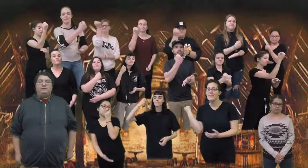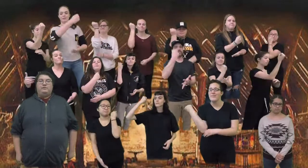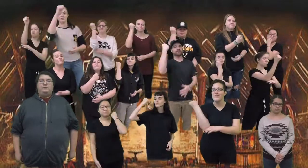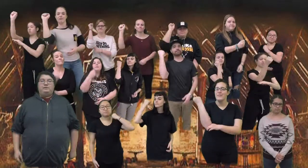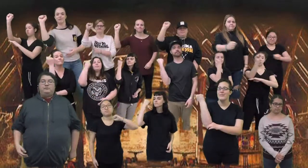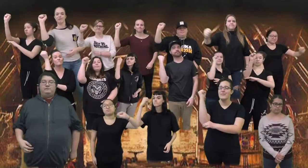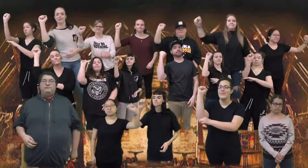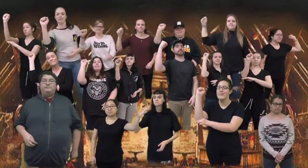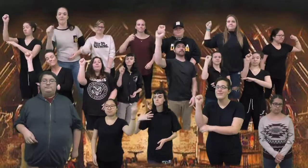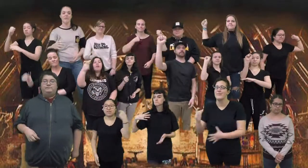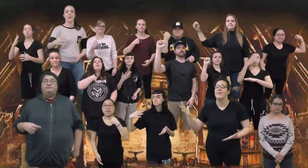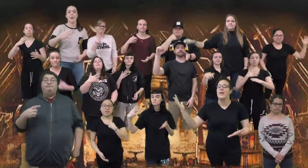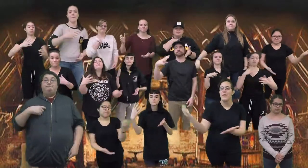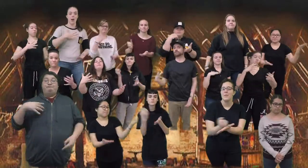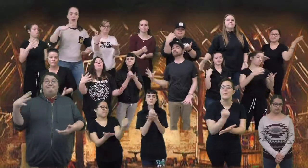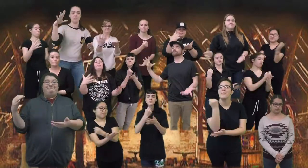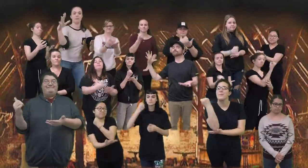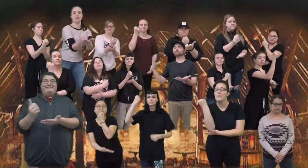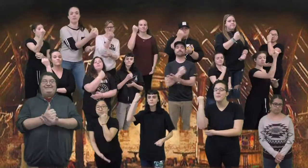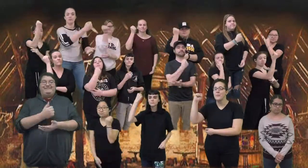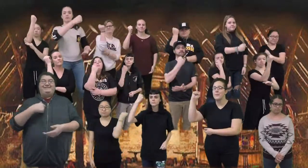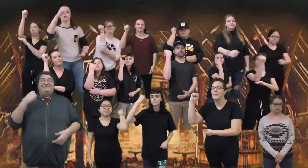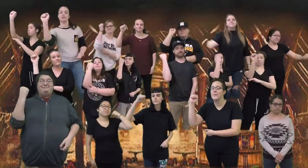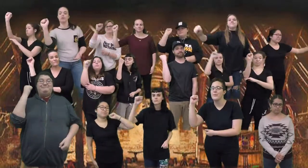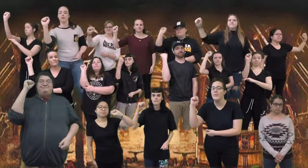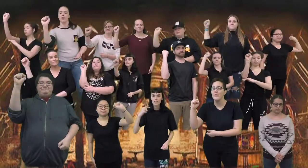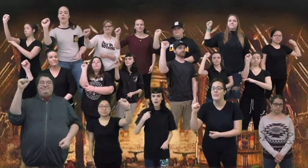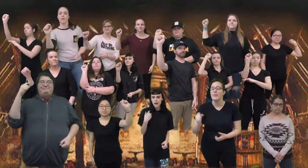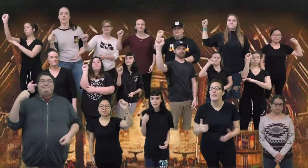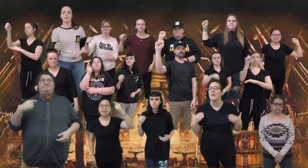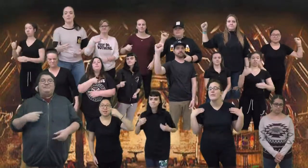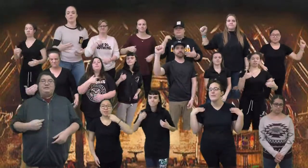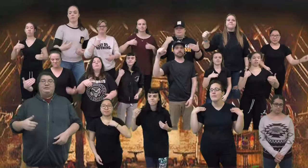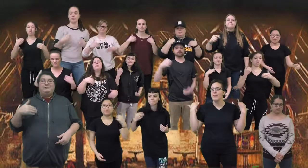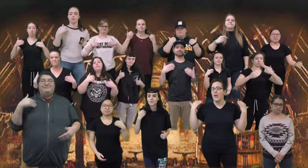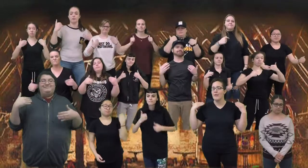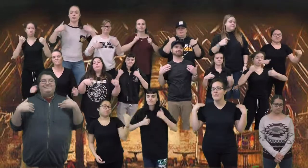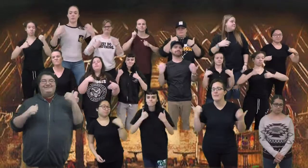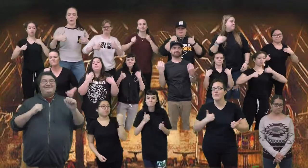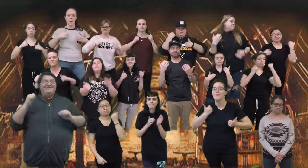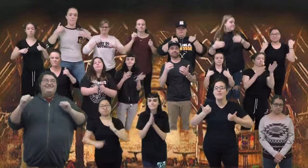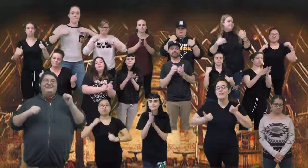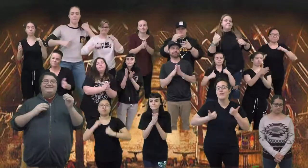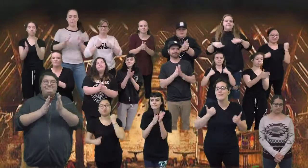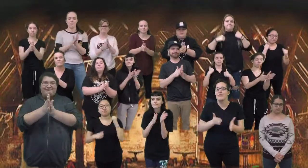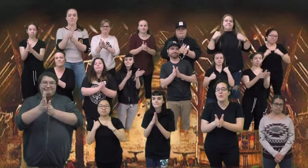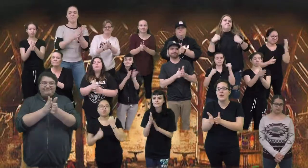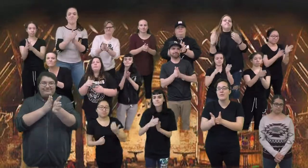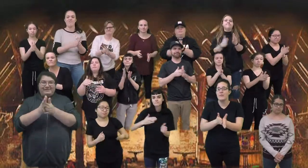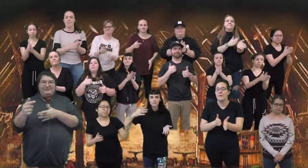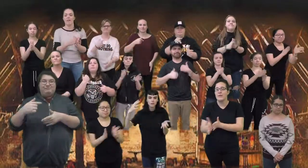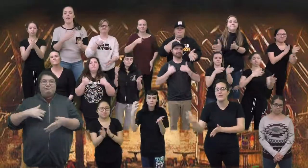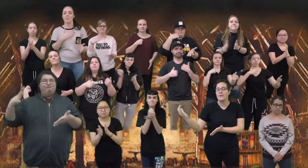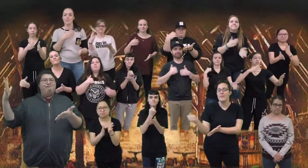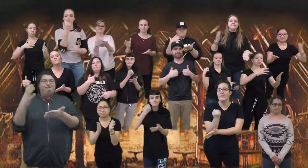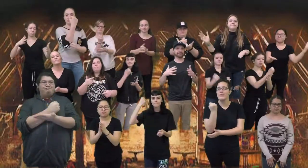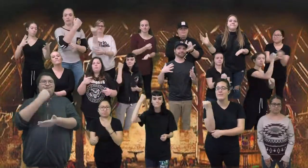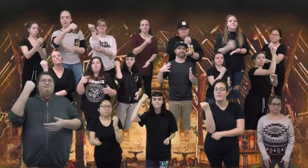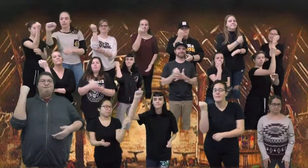my shot I am not throwing away my shot Hey yo, I'm just like my country I'm y'all strappy, I'm hungry And I'm not throwing away